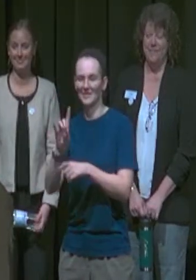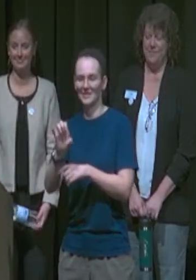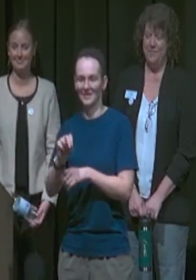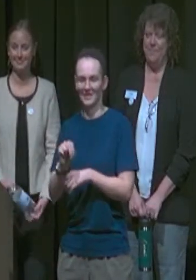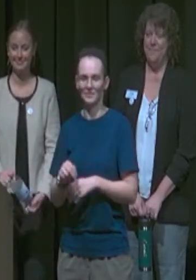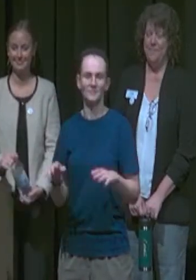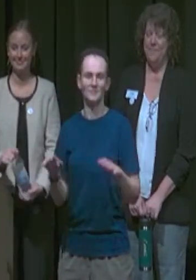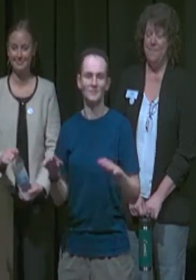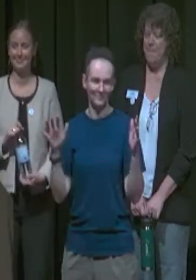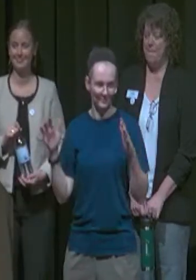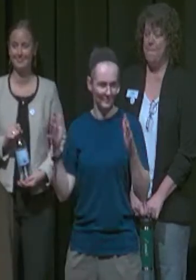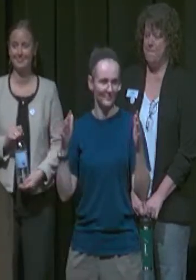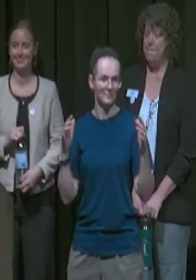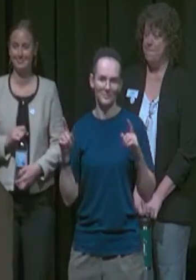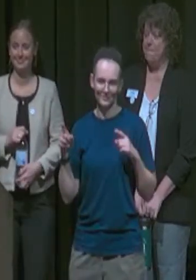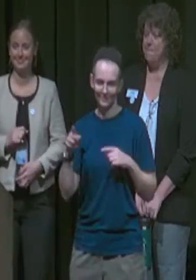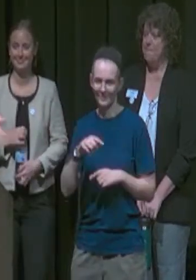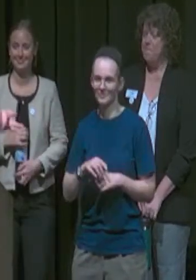So I think just by